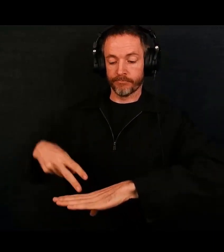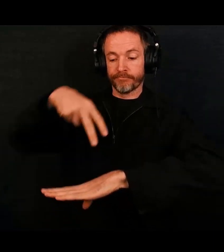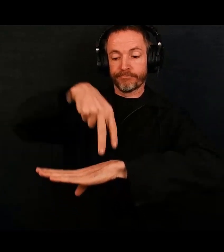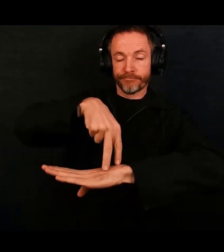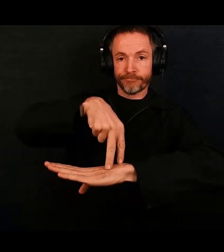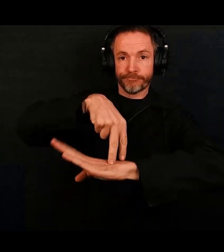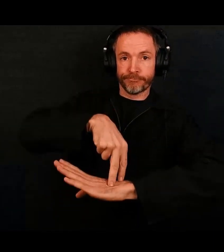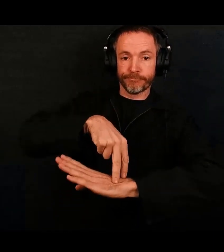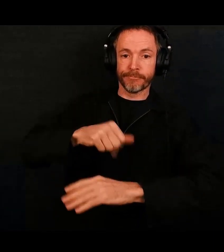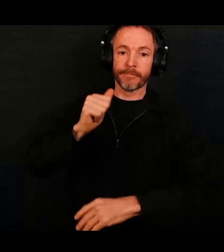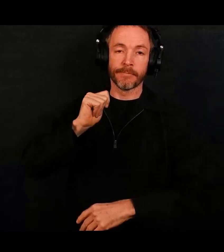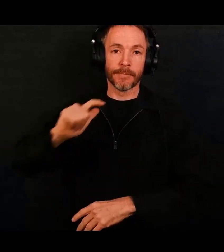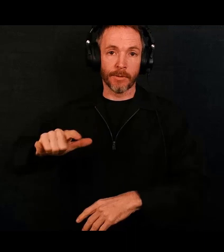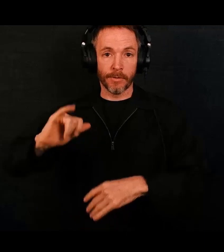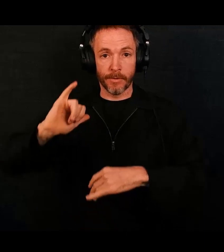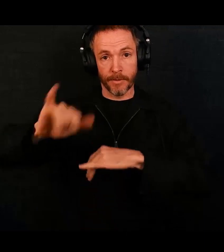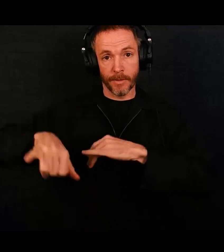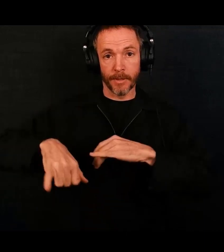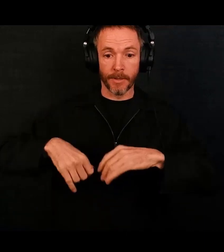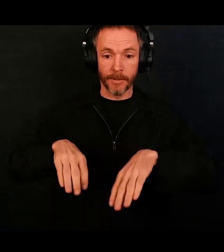bended makes it not sit flat.